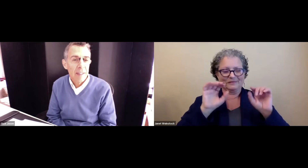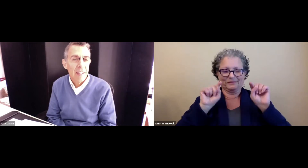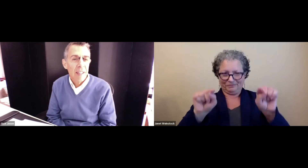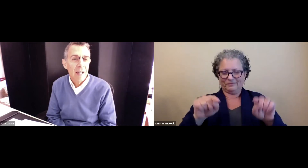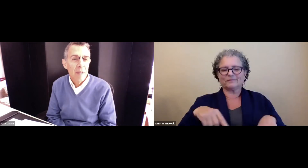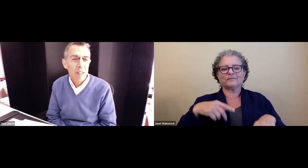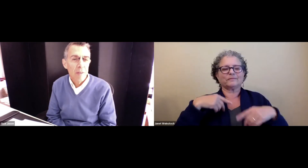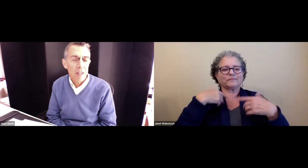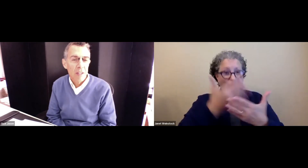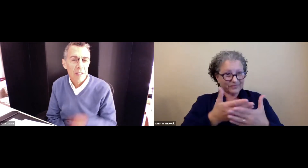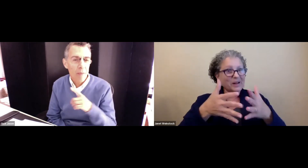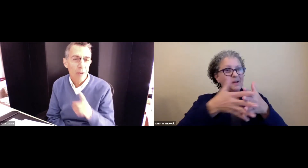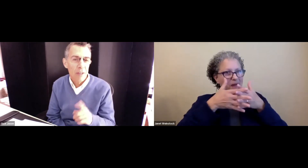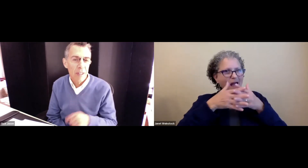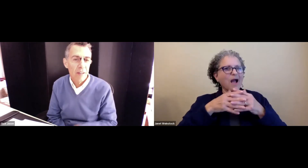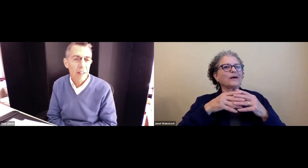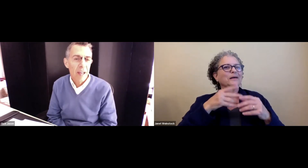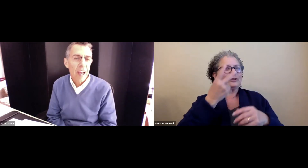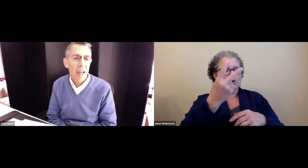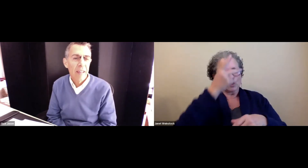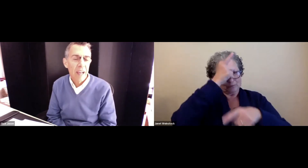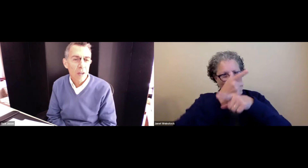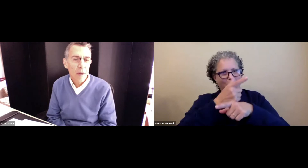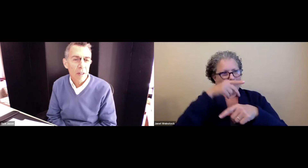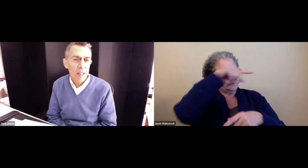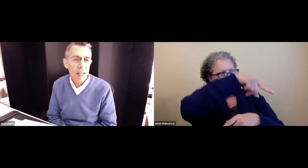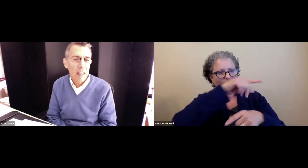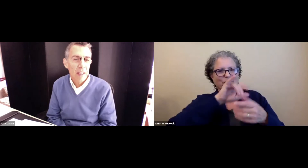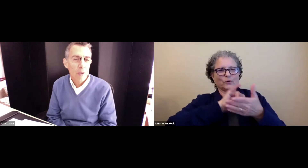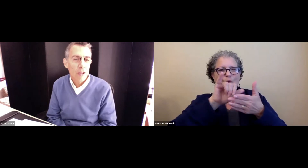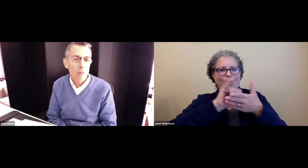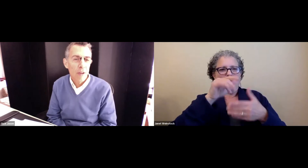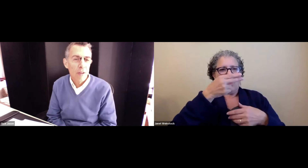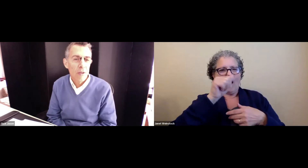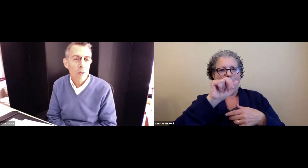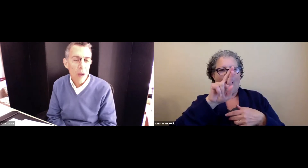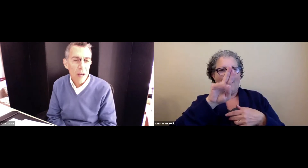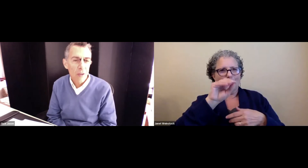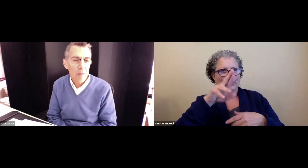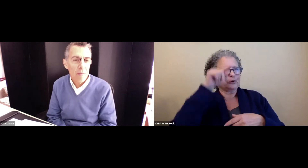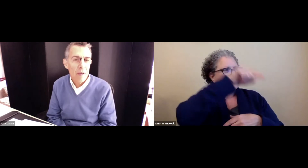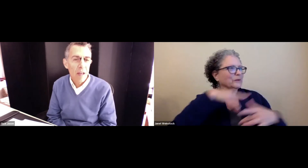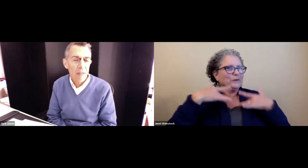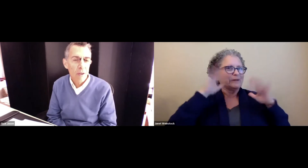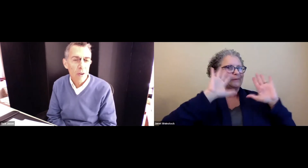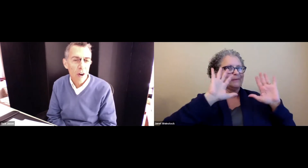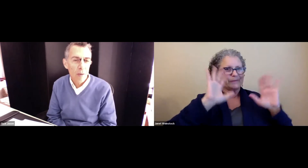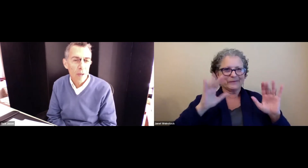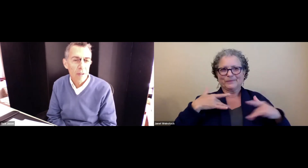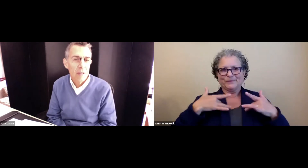I mean, can you imagine the time period there? And they got to America, and there were two brothers waiting for them at the New York harbor,